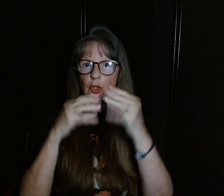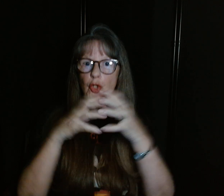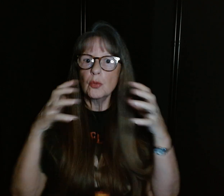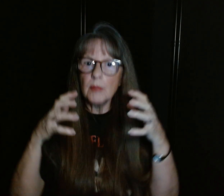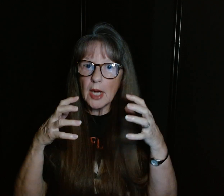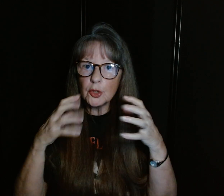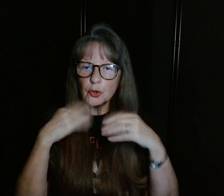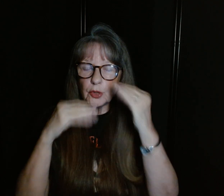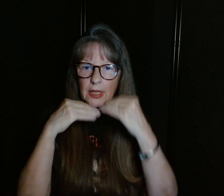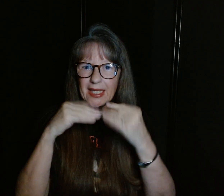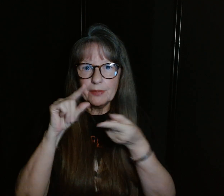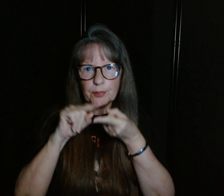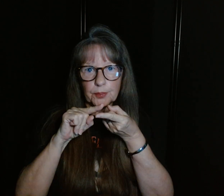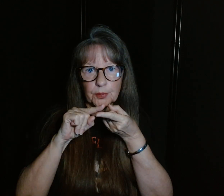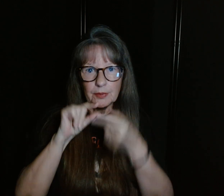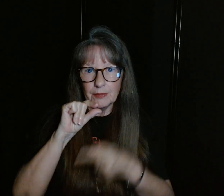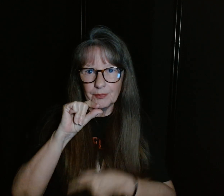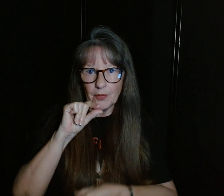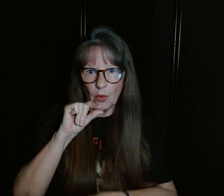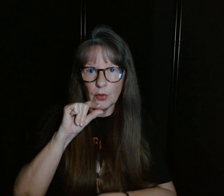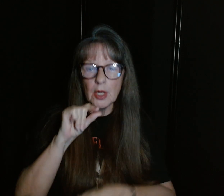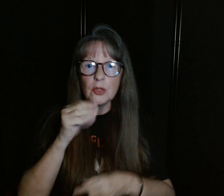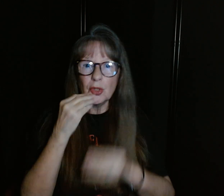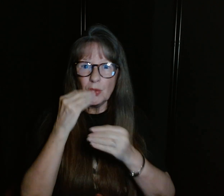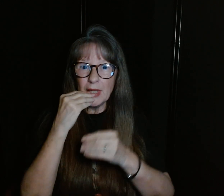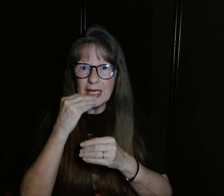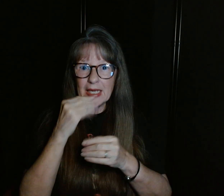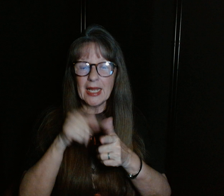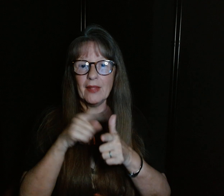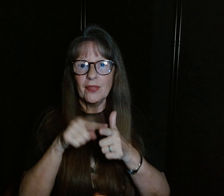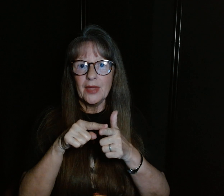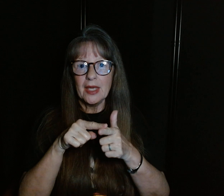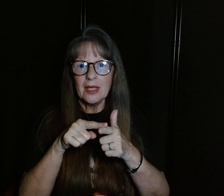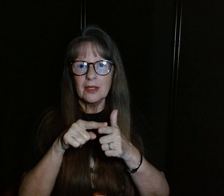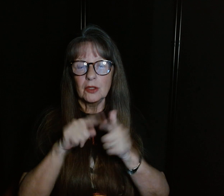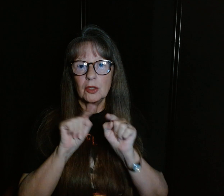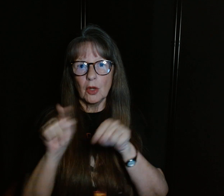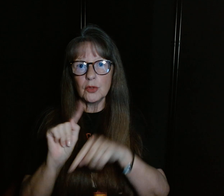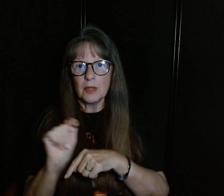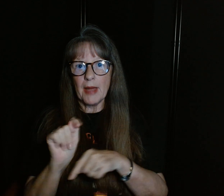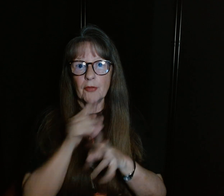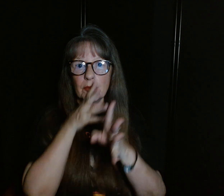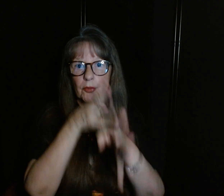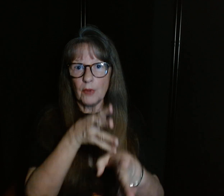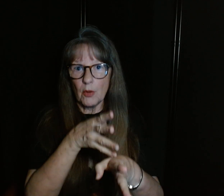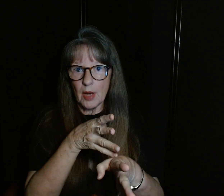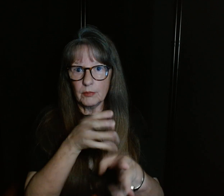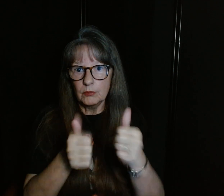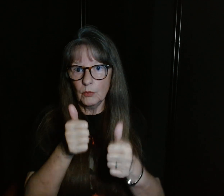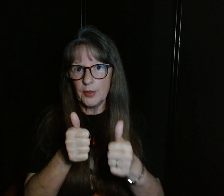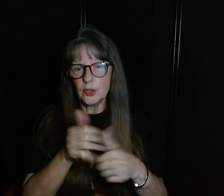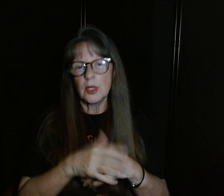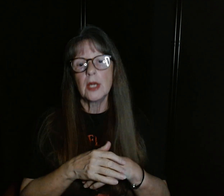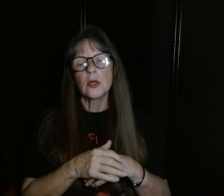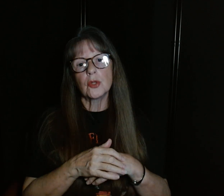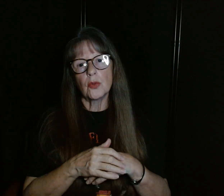too much, or do you eat and then go to the bathroom and throw up? Which? So those